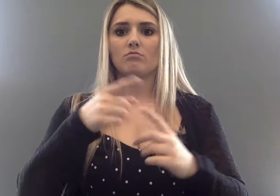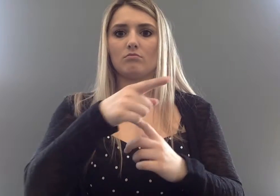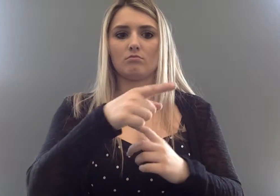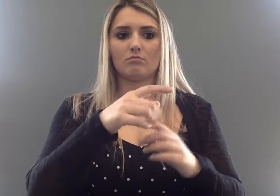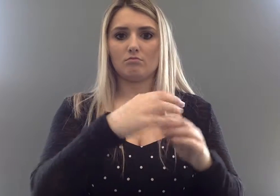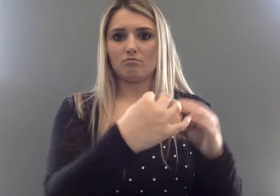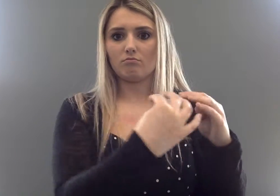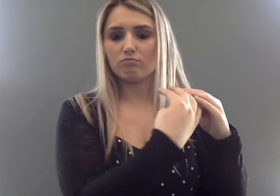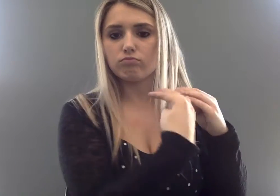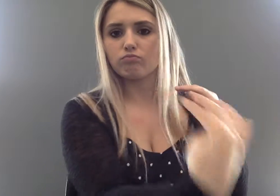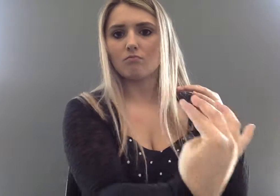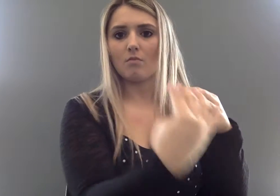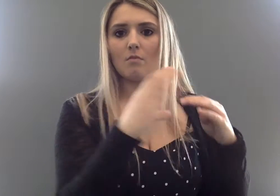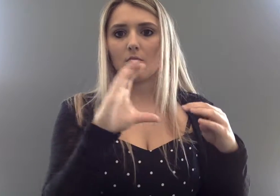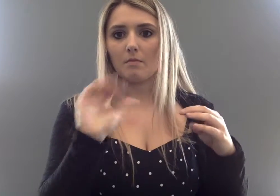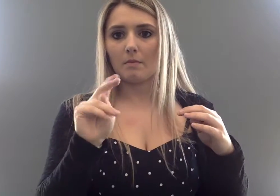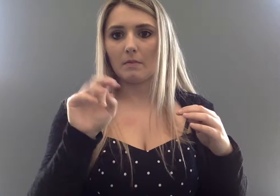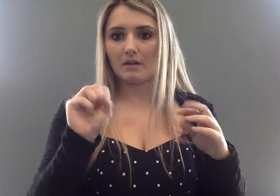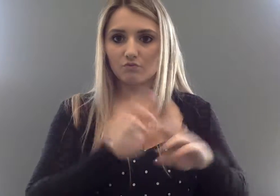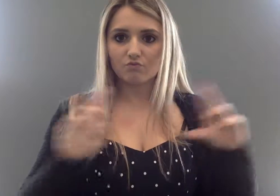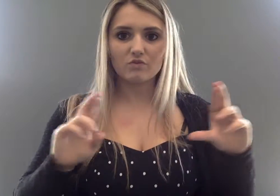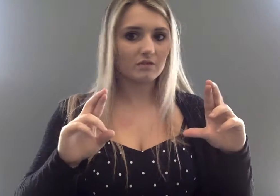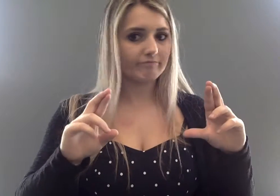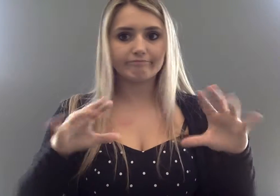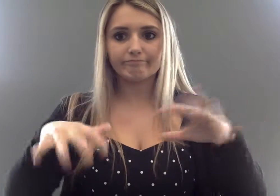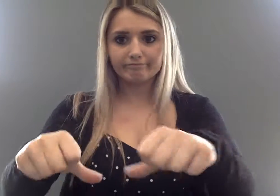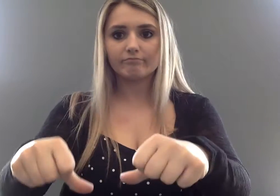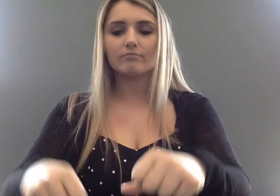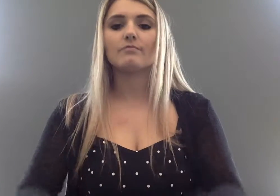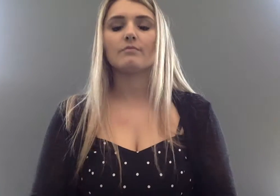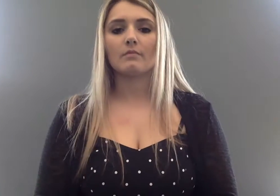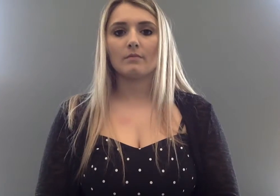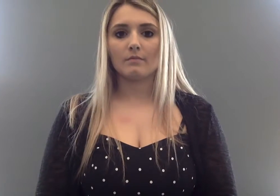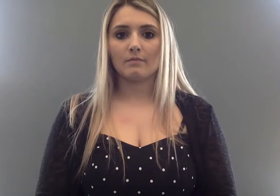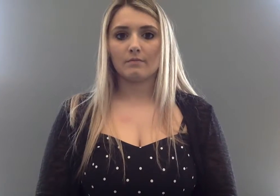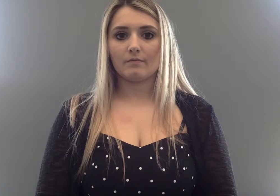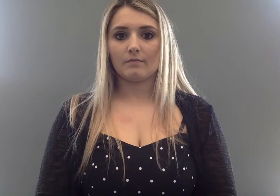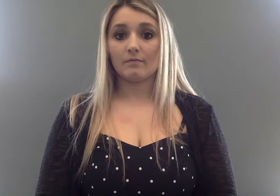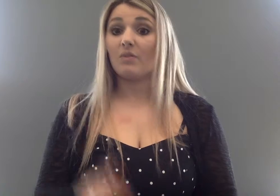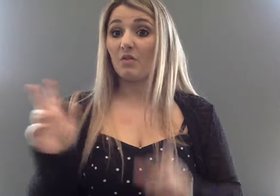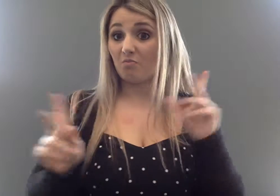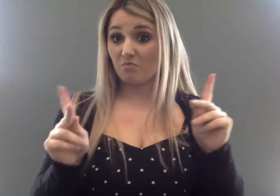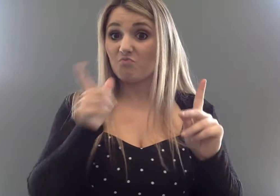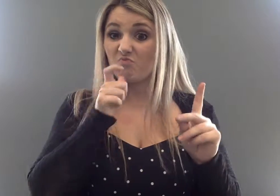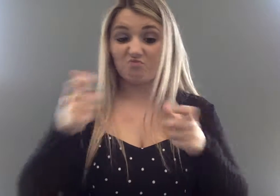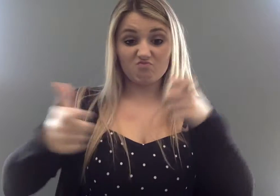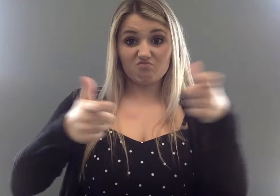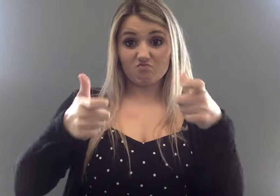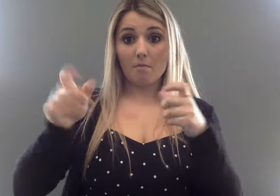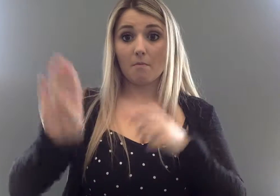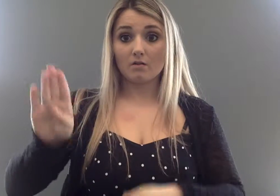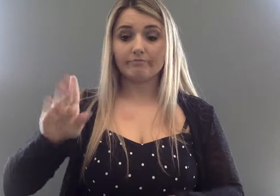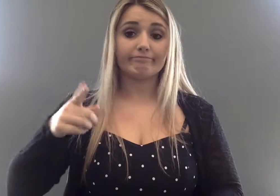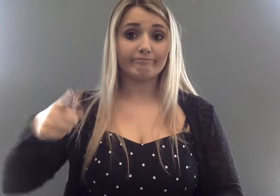Now, the British general who's in charge of Boston says, okay, we surrender, but if you don't let us leave